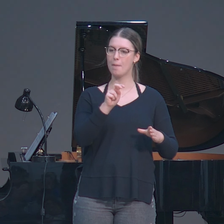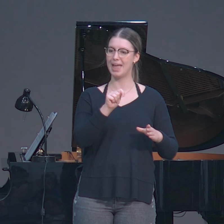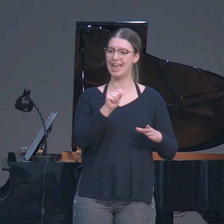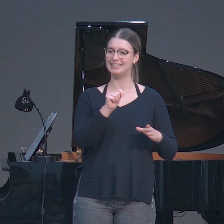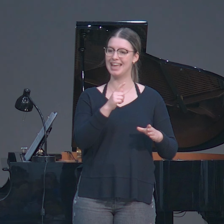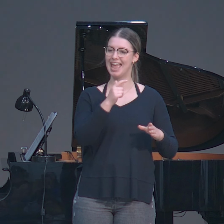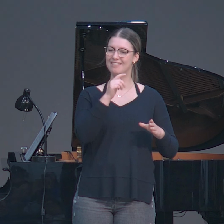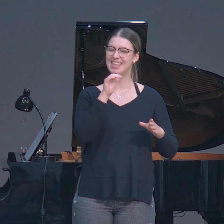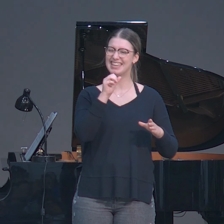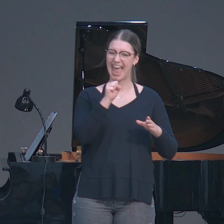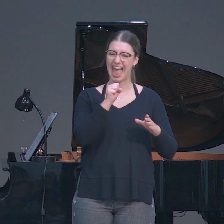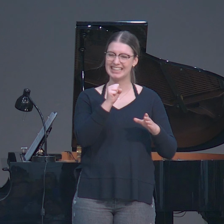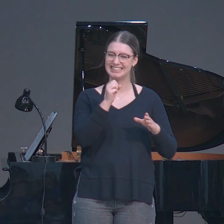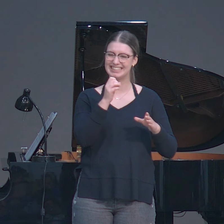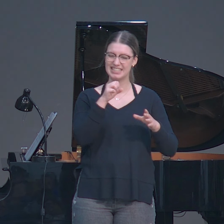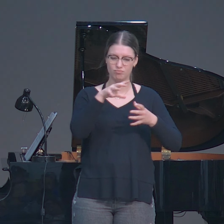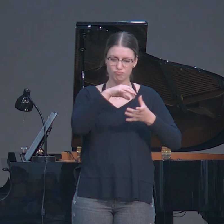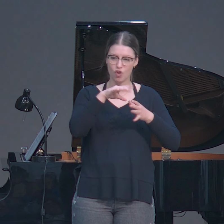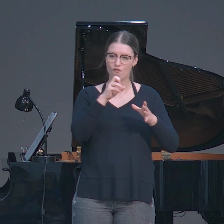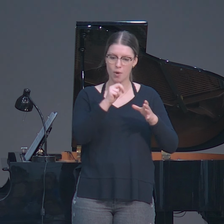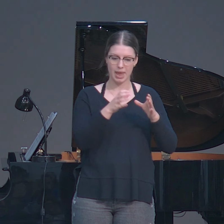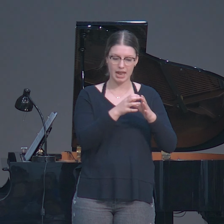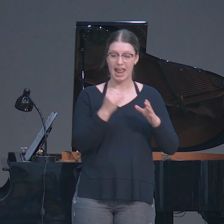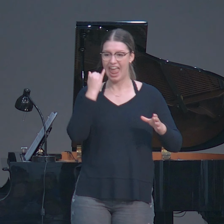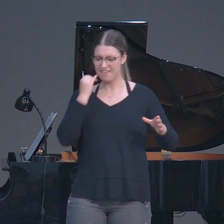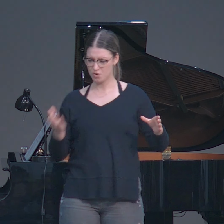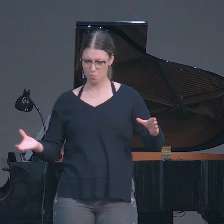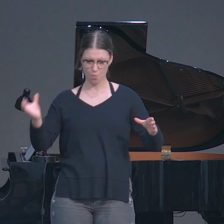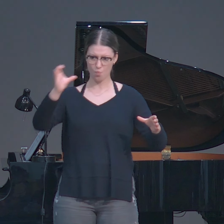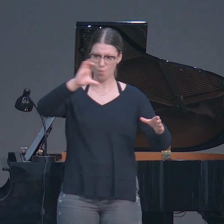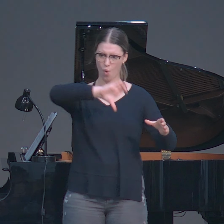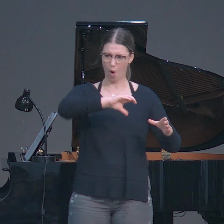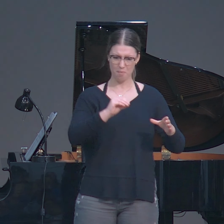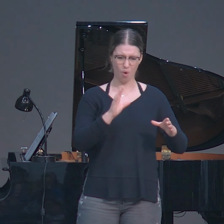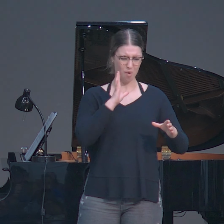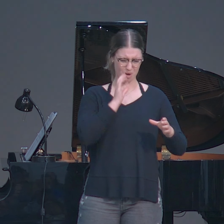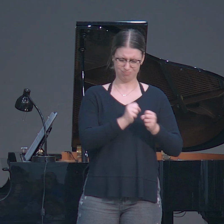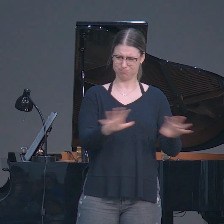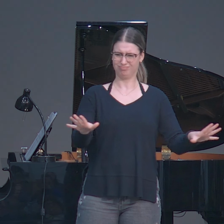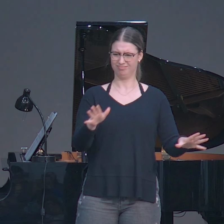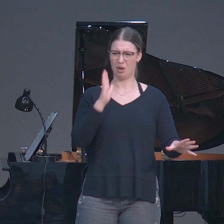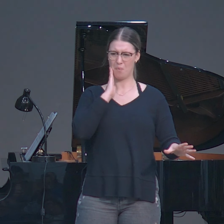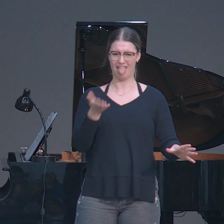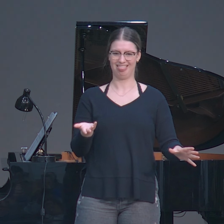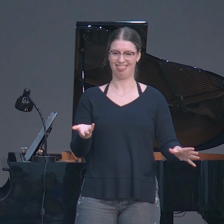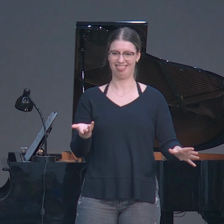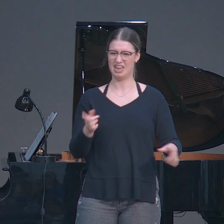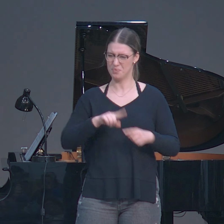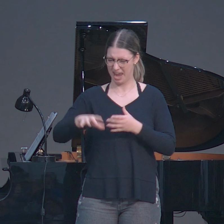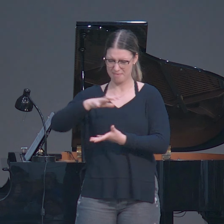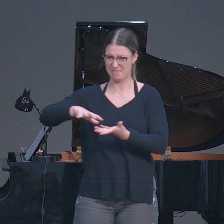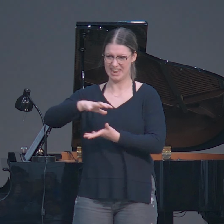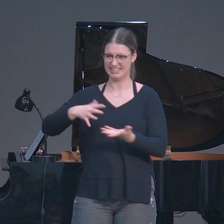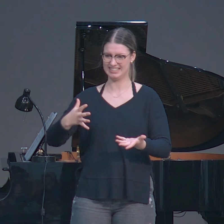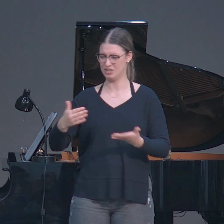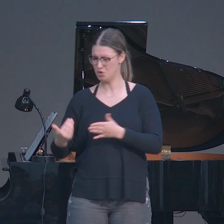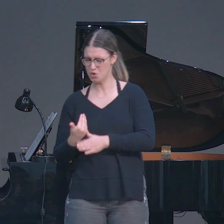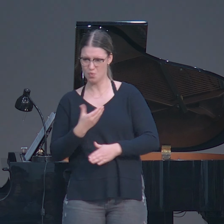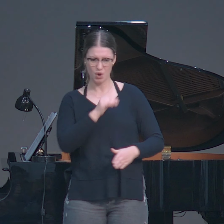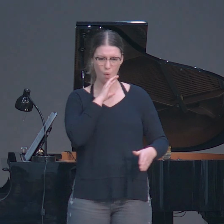gases that it's putting off in the fermentation process. He said, you don't mix the new and the